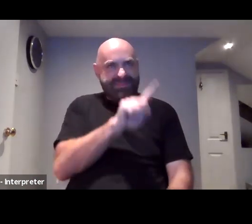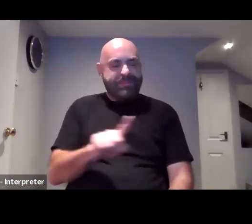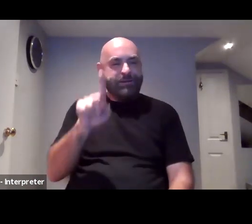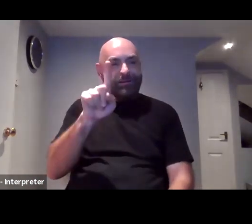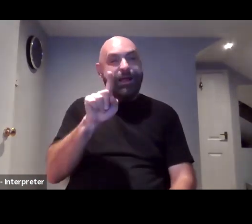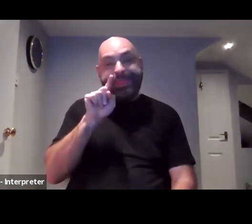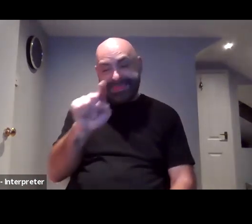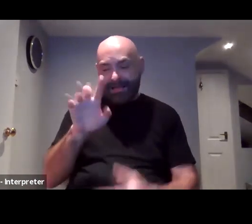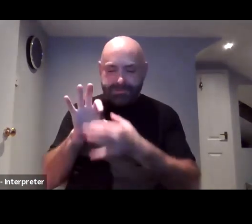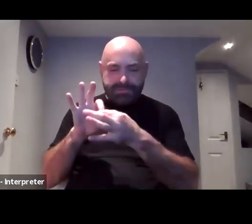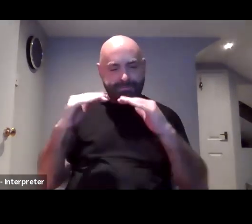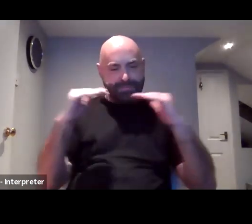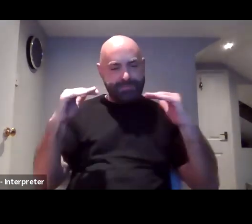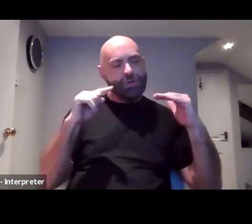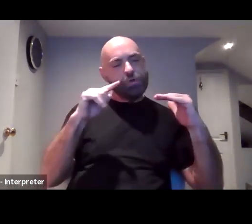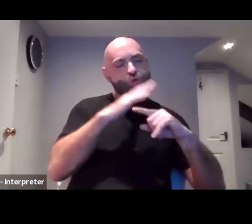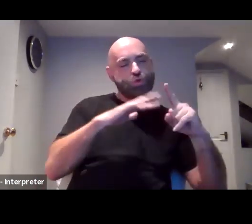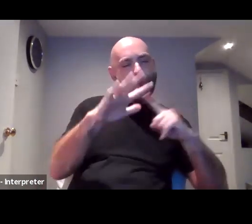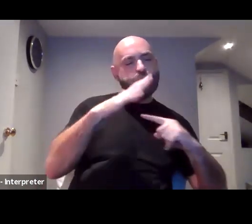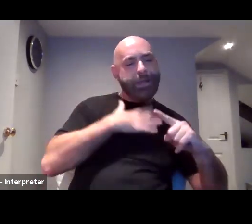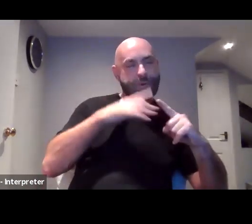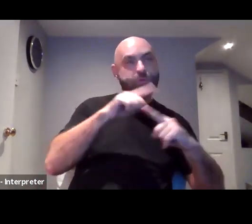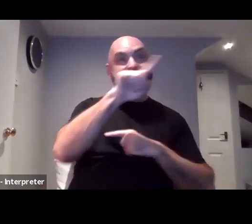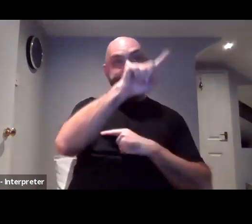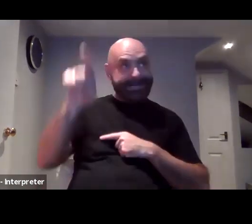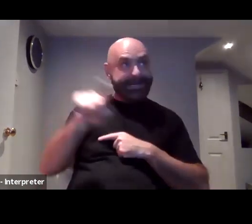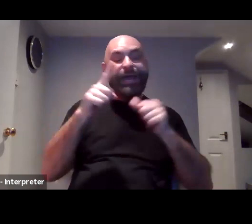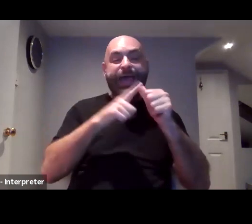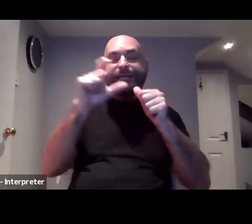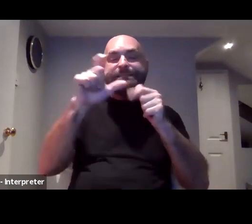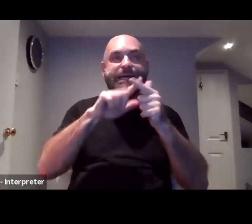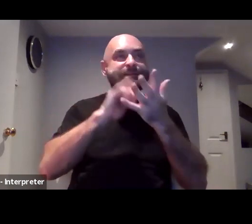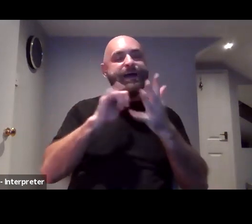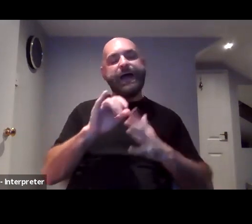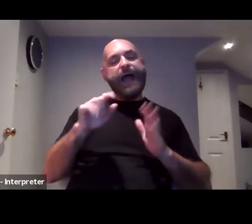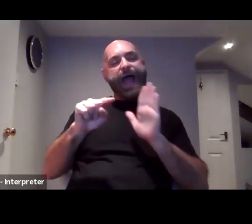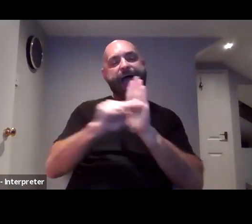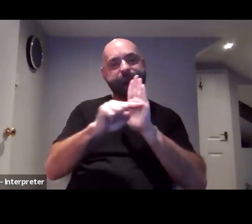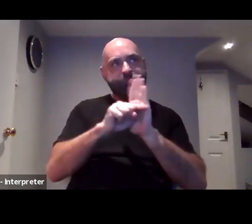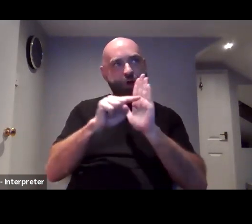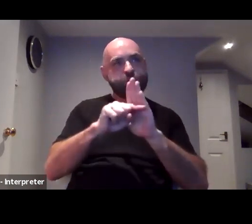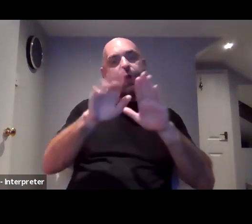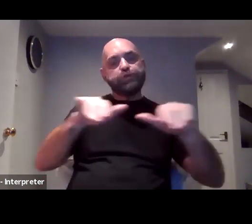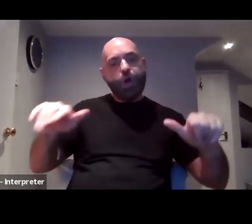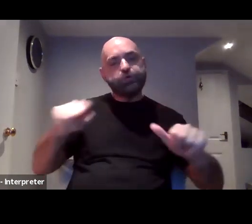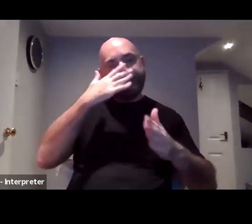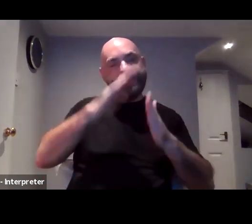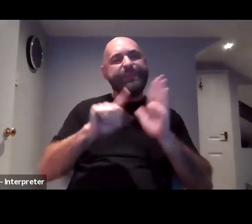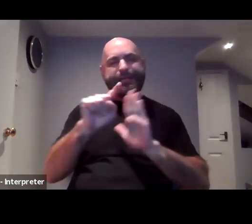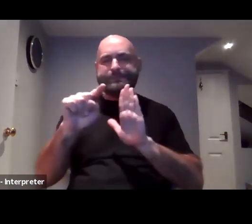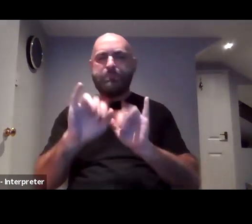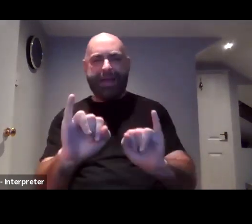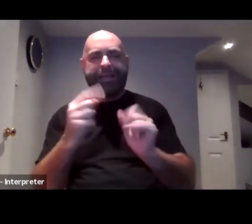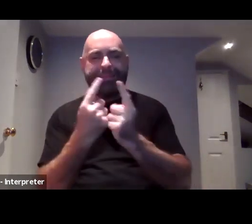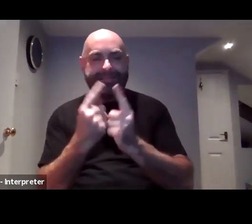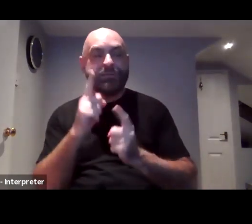is correlated with socio-emotional difficulties. ACEs, adverse childhood experiences, are about the bad things.